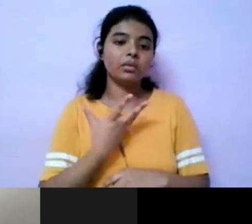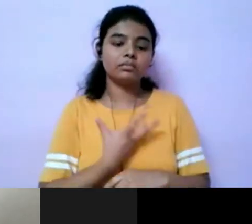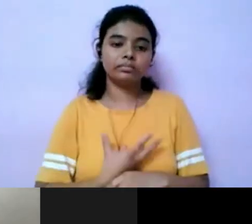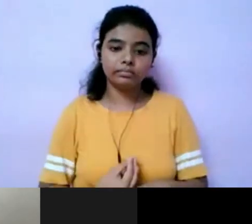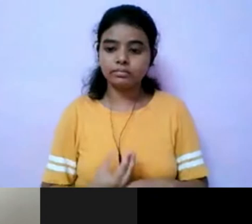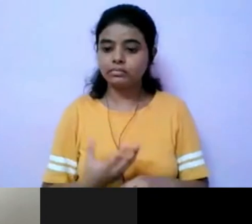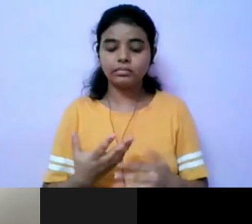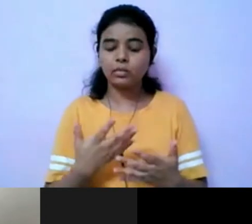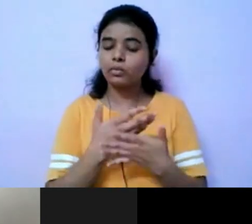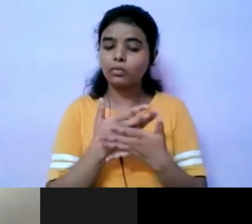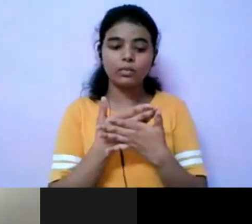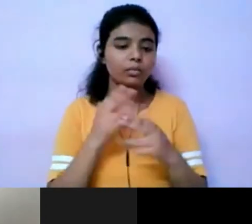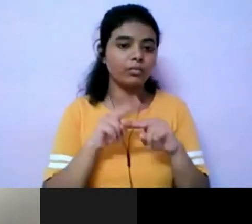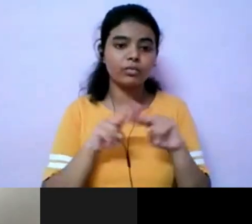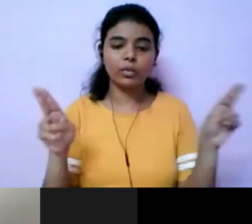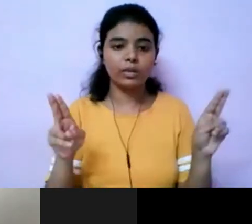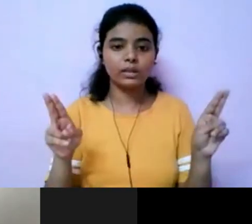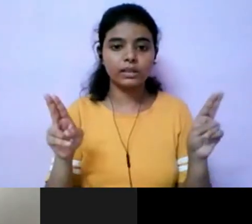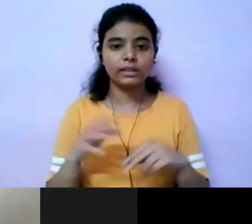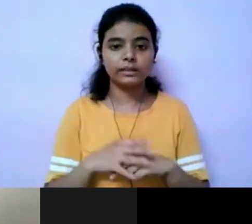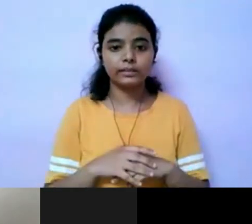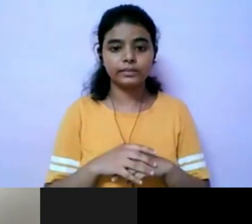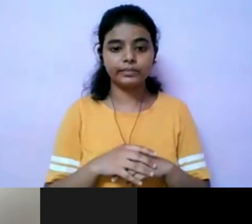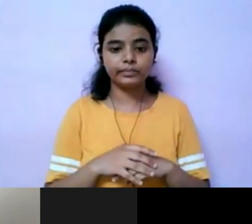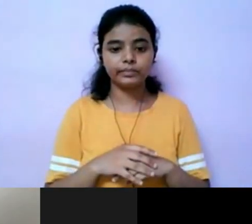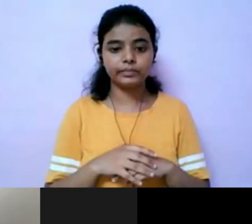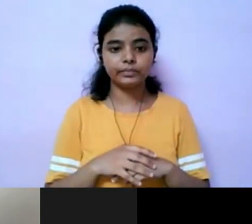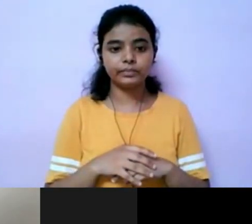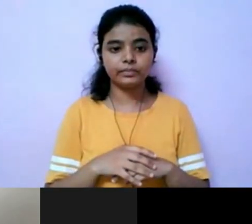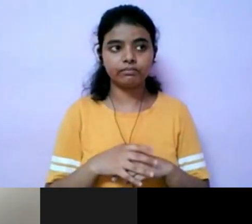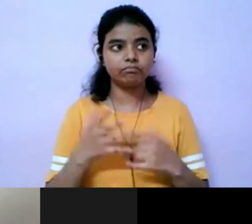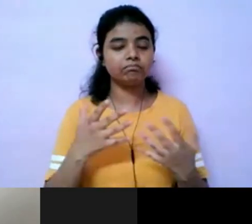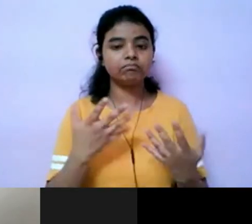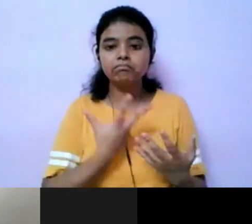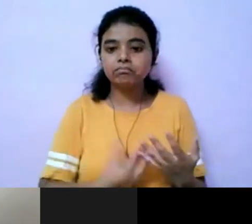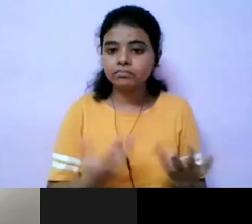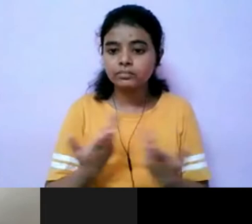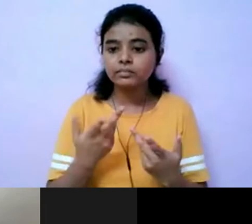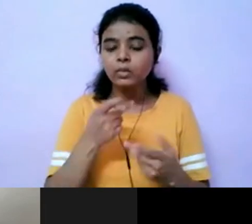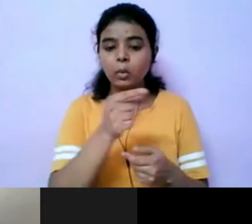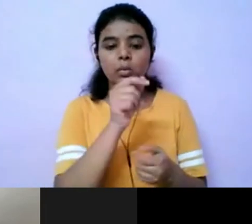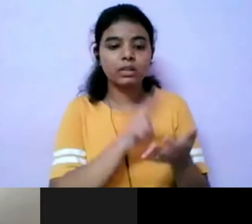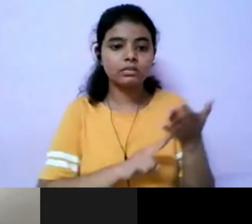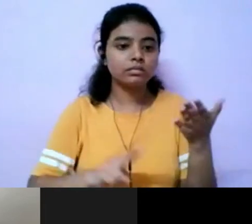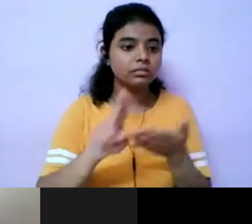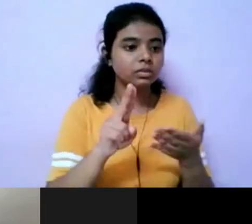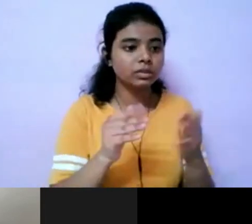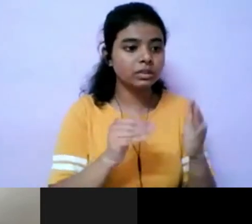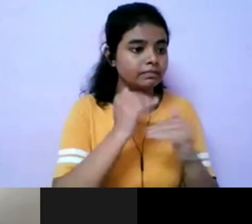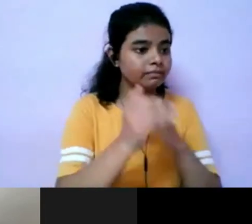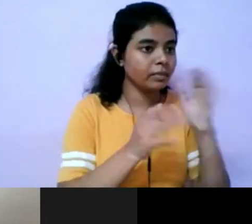the planet. And they're sad in developed nations and they're sad in the undeveloped